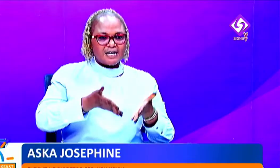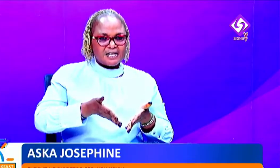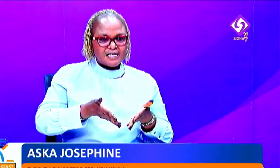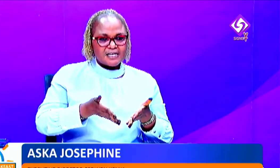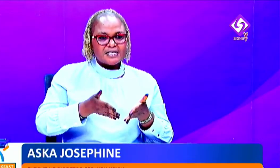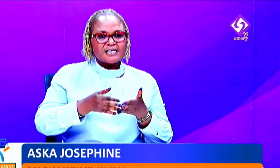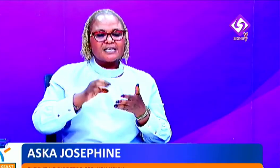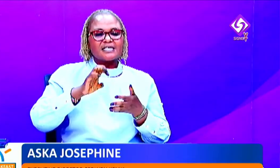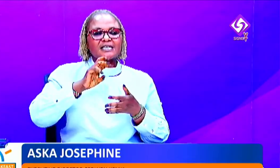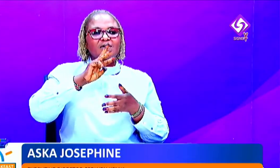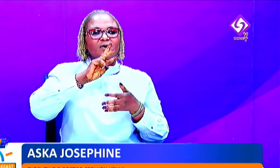the Rift Valley region,